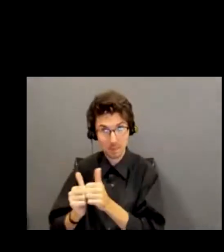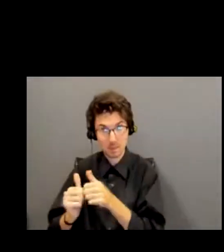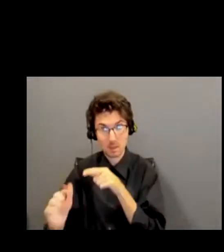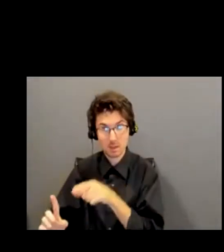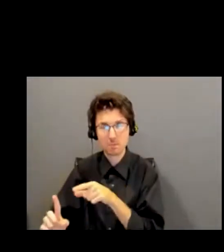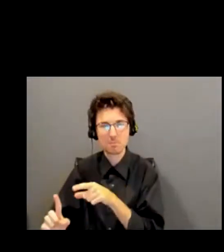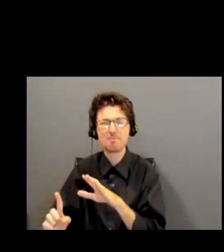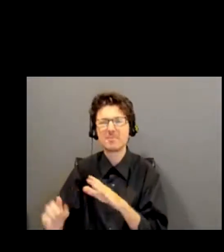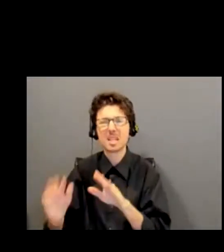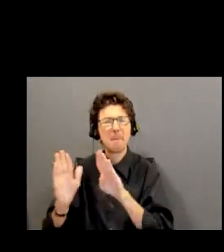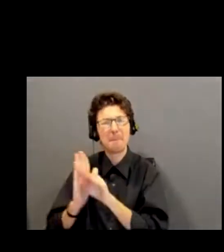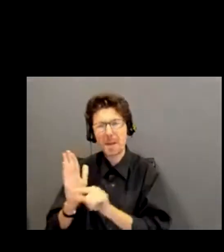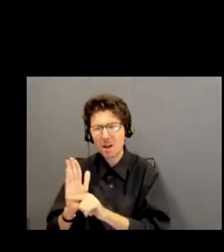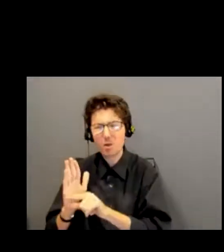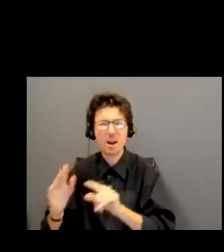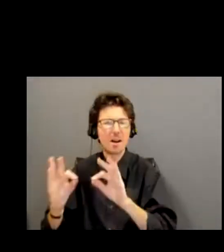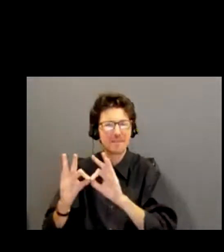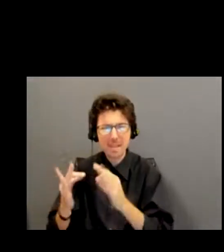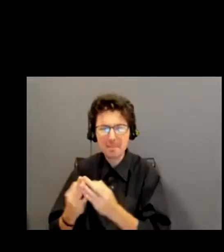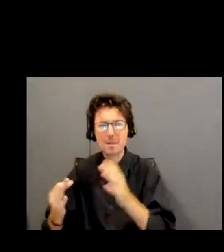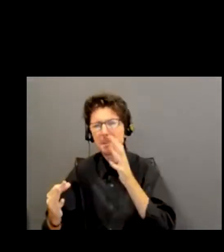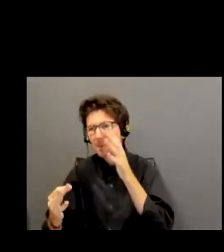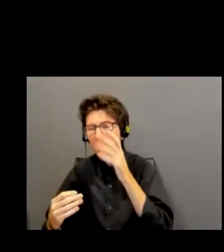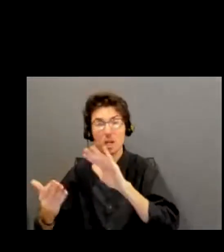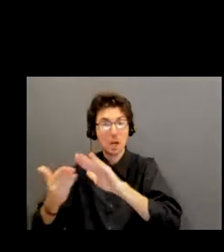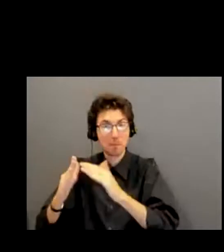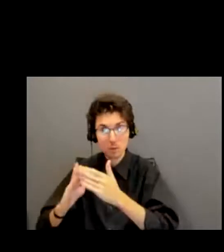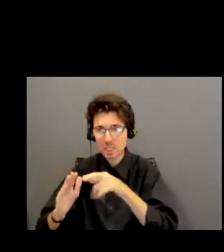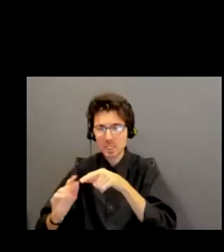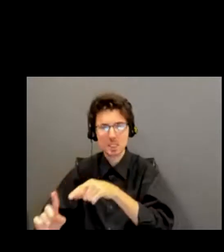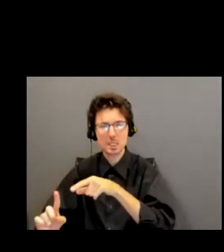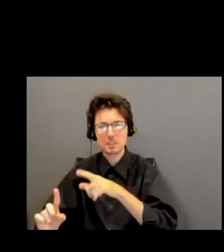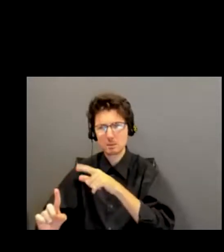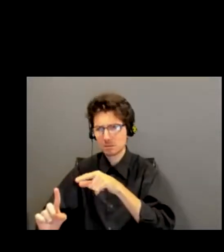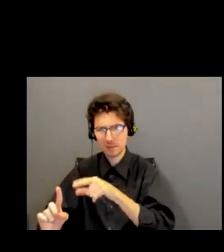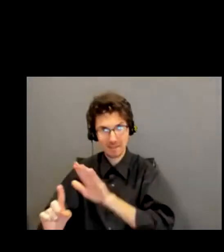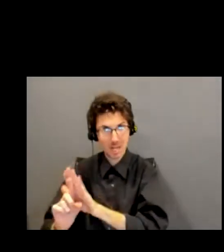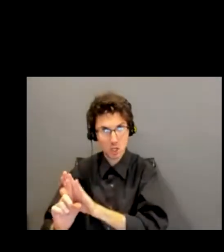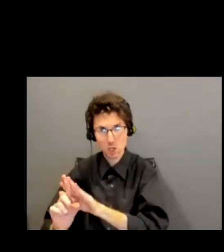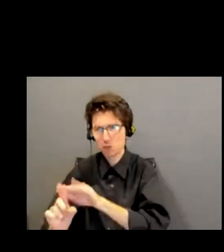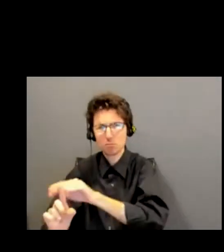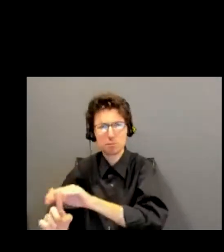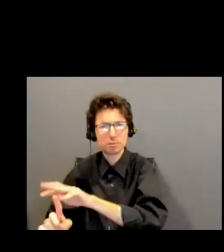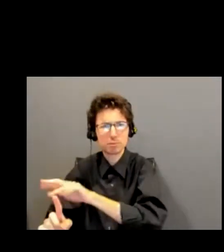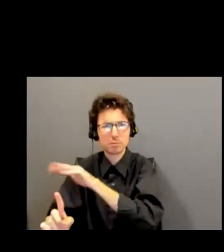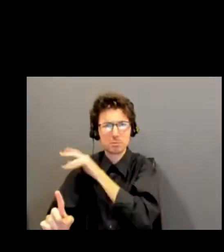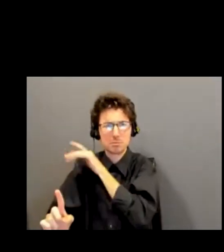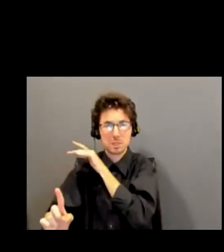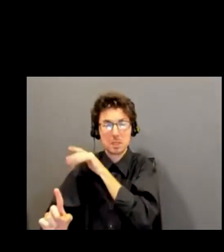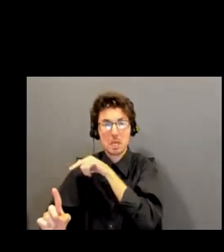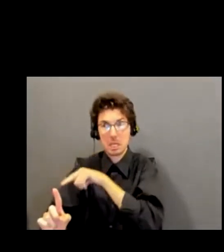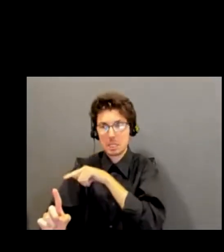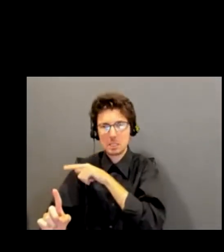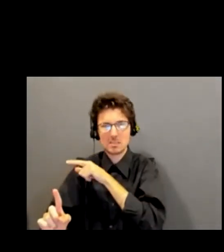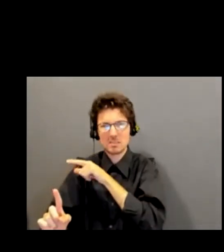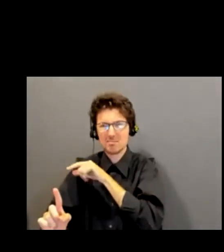the background and the families and their community will not be a factor whether they manage and succeed in